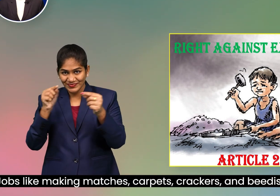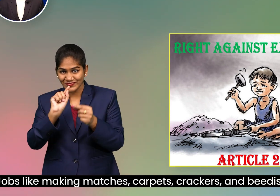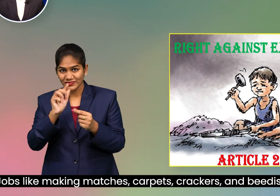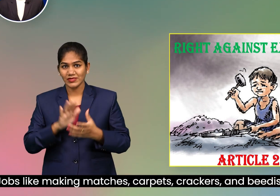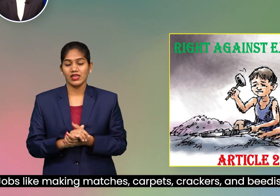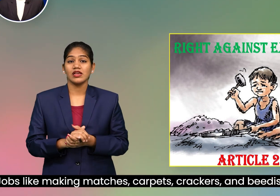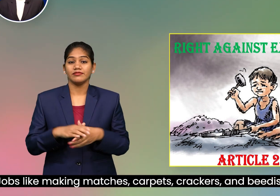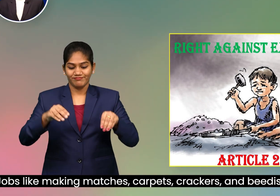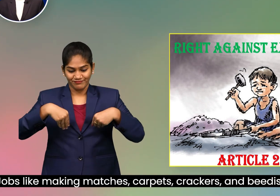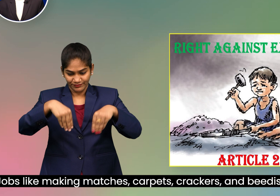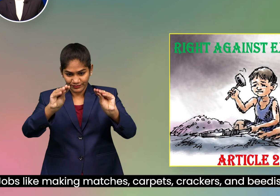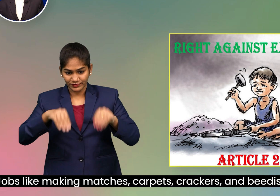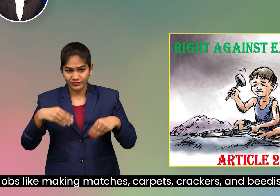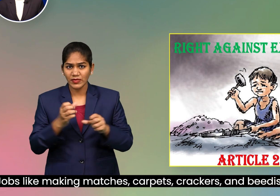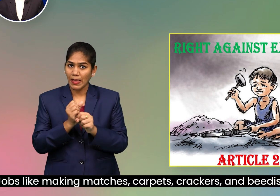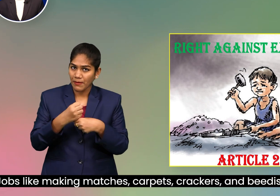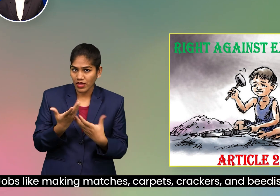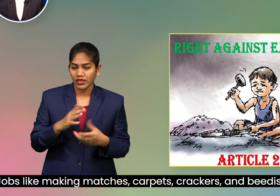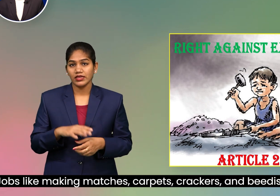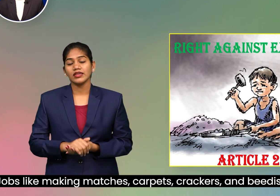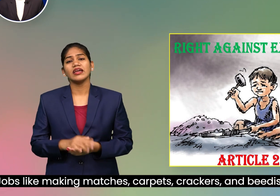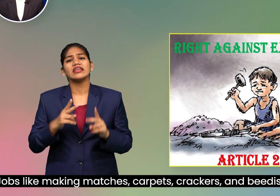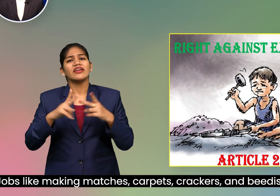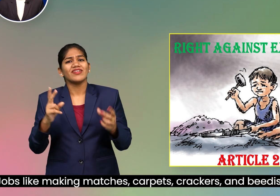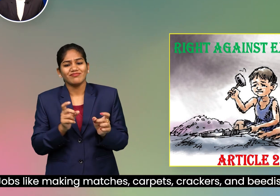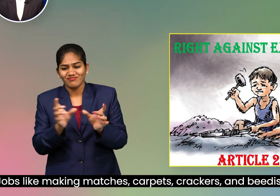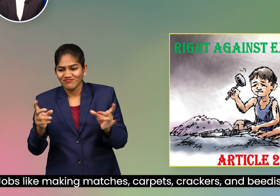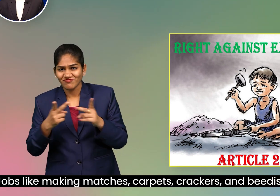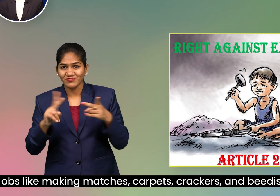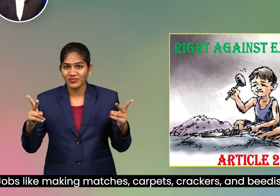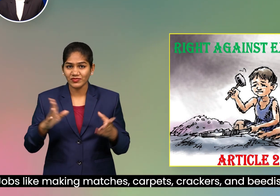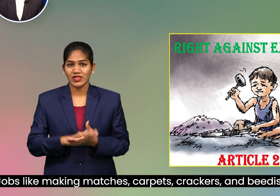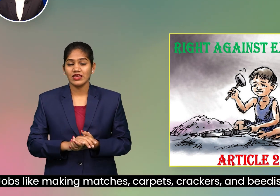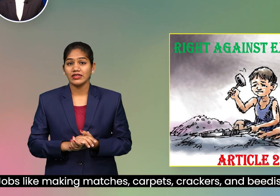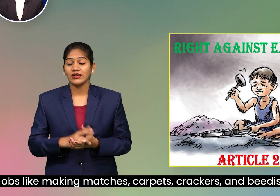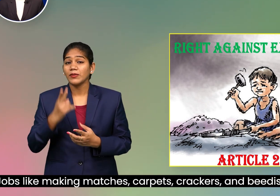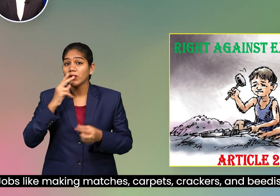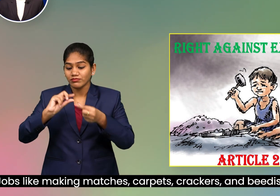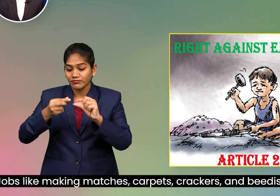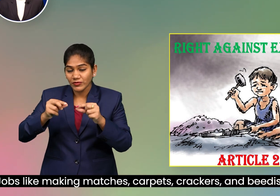carpets, crackers, and bidis are banned for